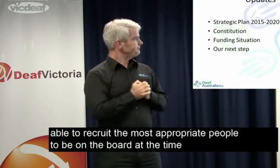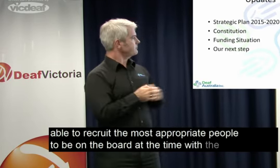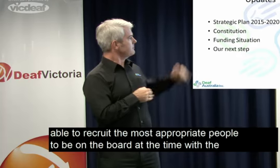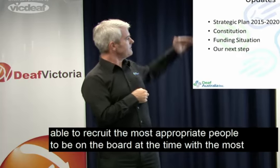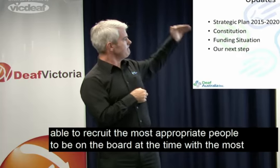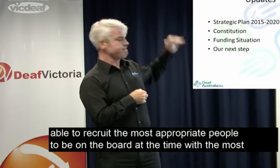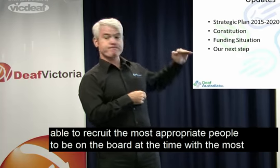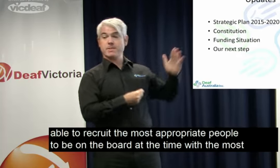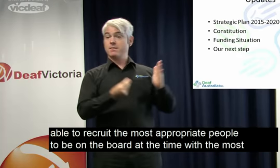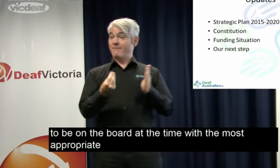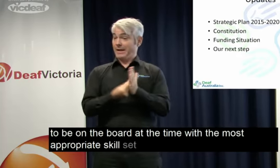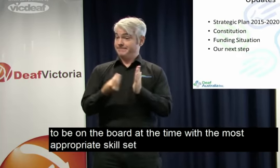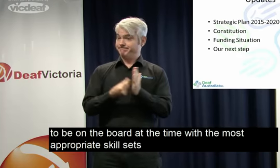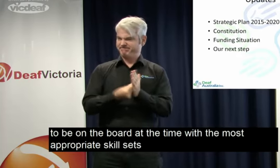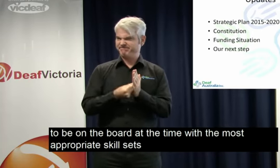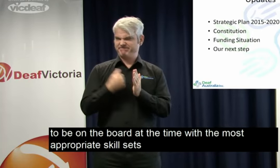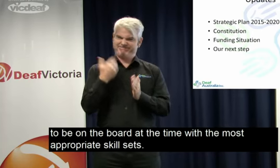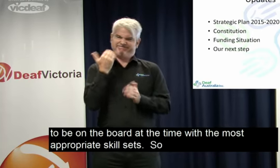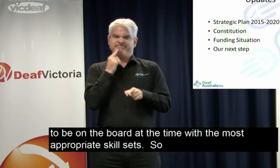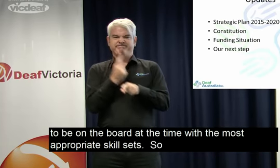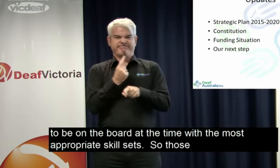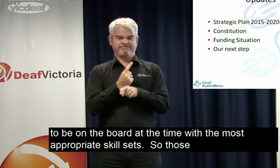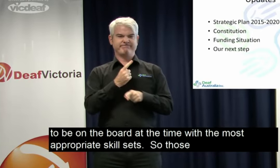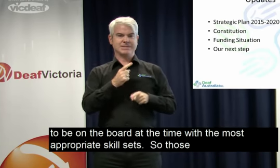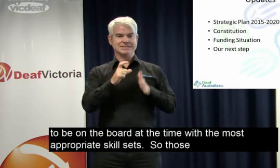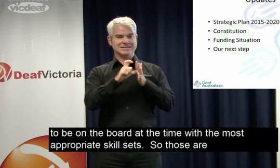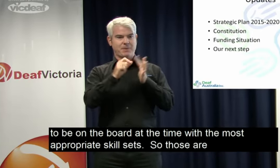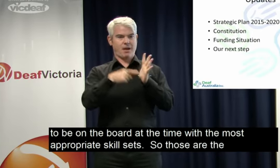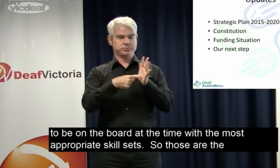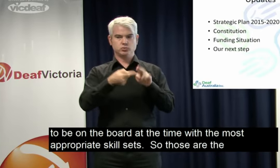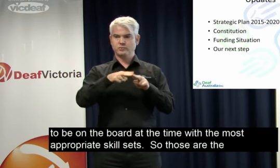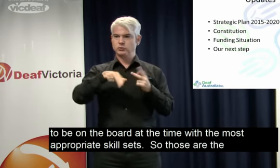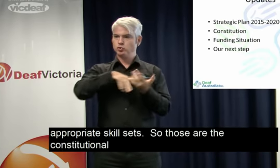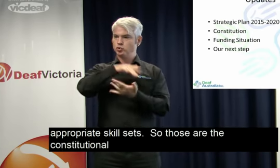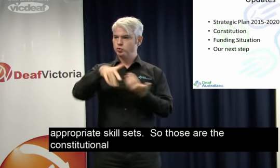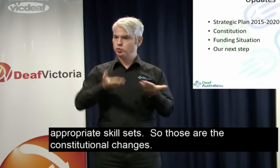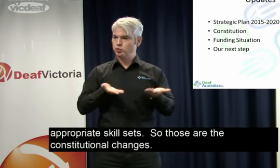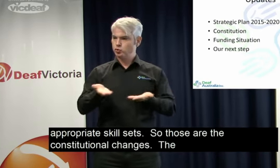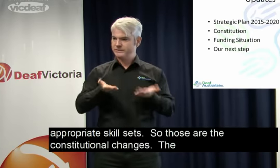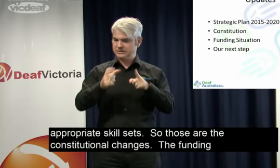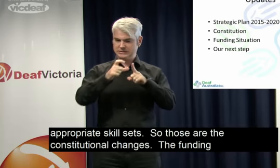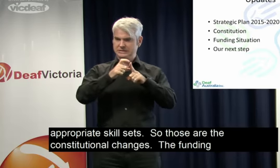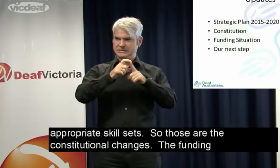So those are the constitutional changes. The funding situation, as I mentioned, the Department of Social